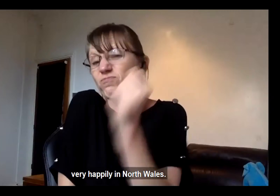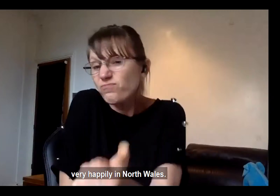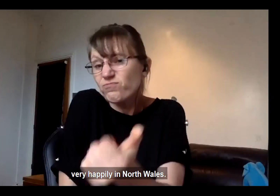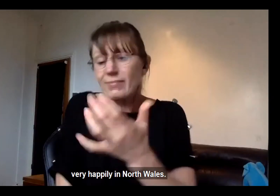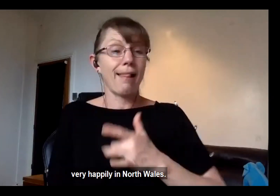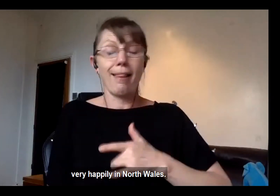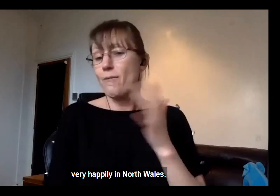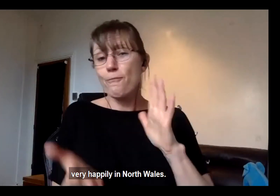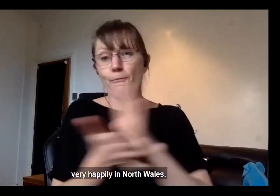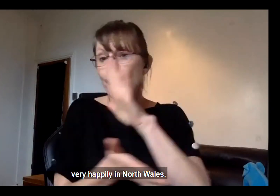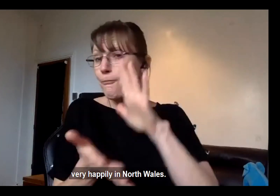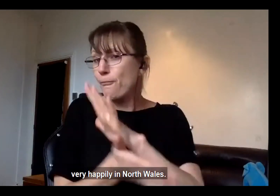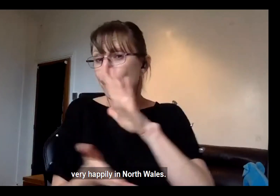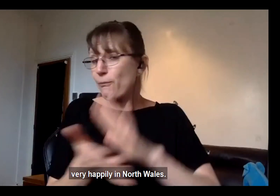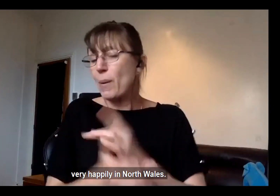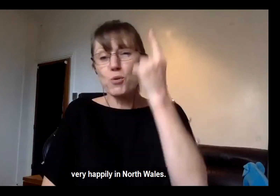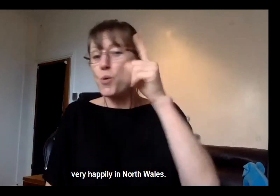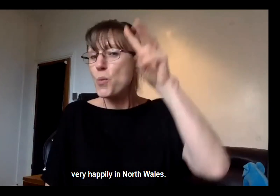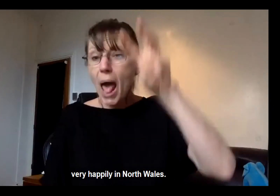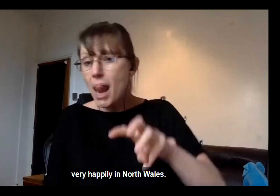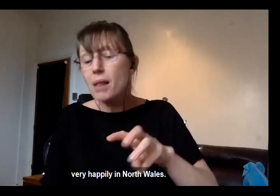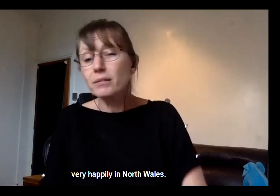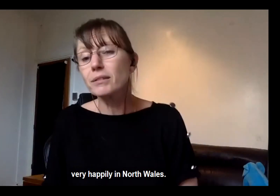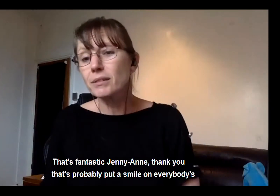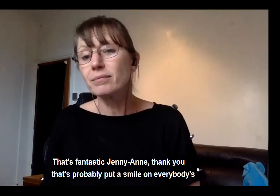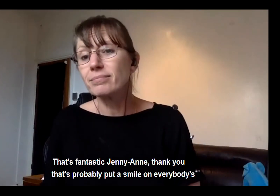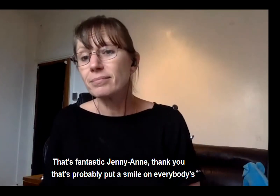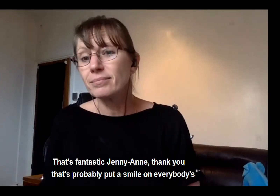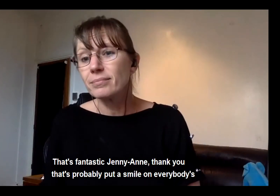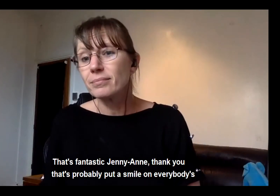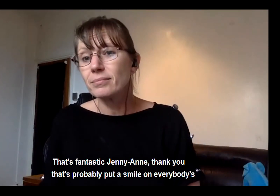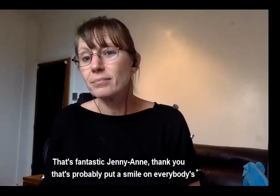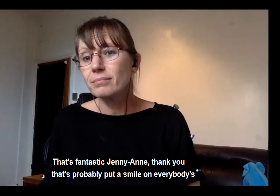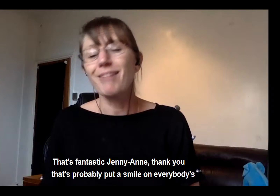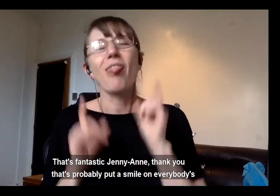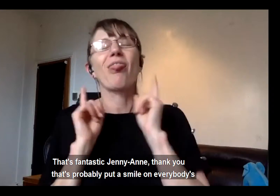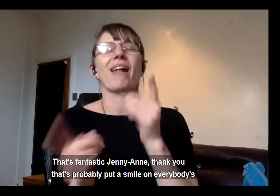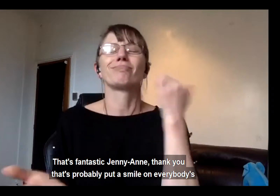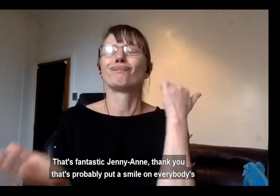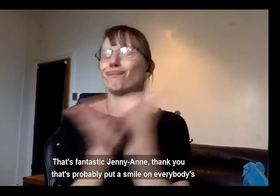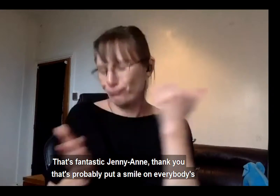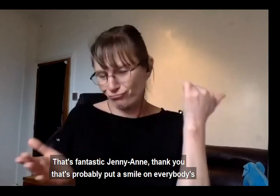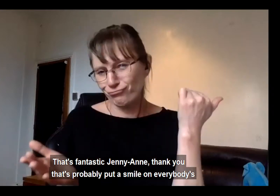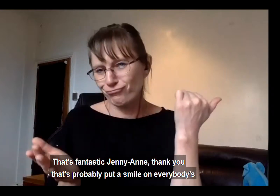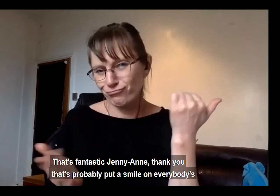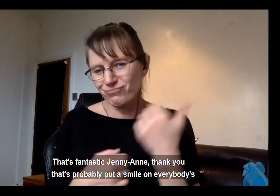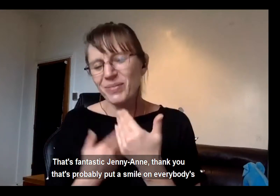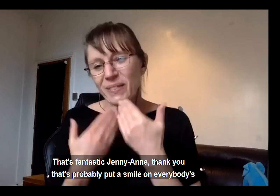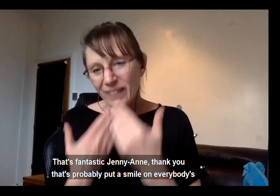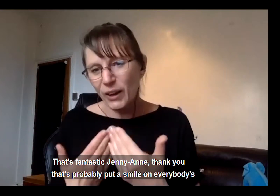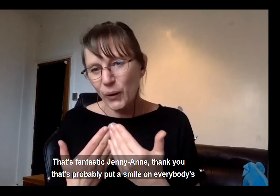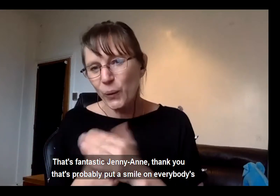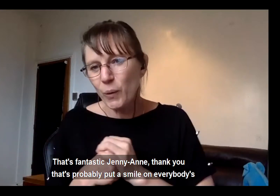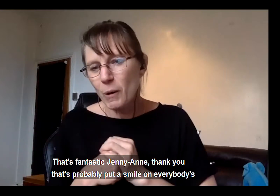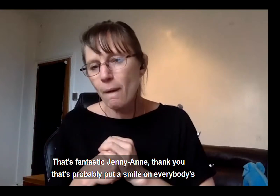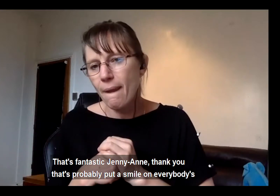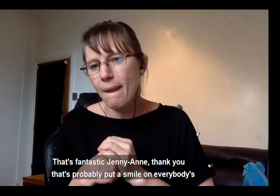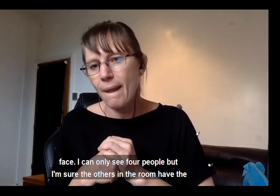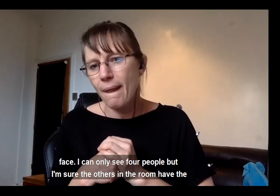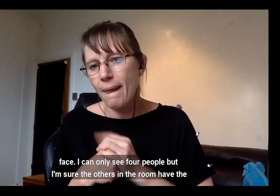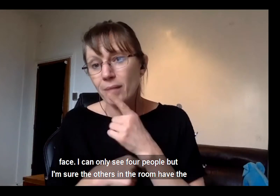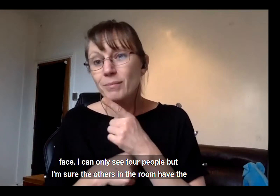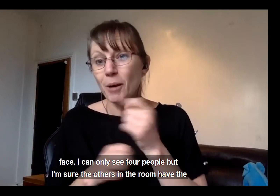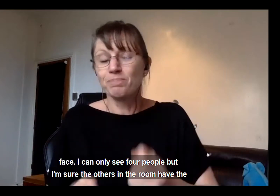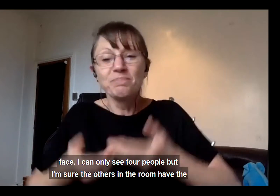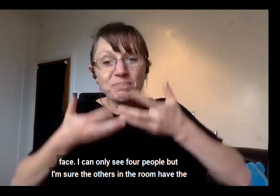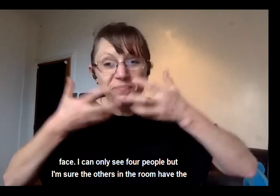very happily in North Wales. That's fantastic, Jenny Ann. Thank you. That's probably put a smile